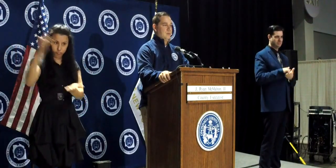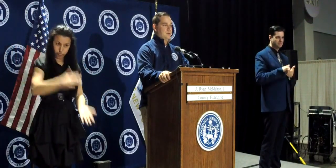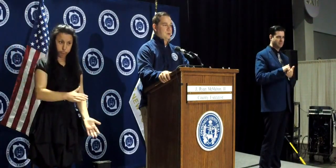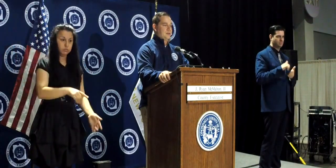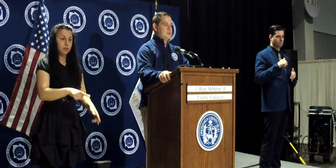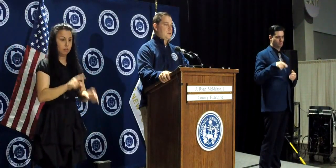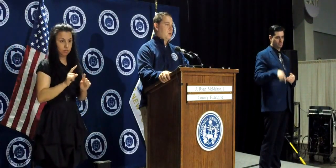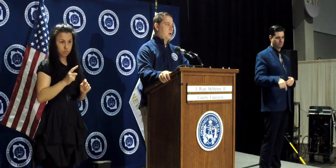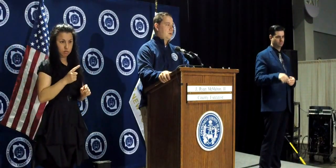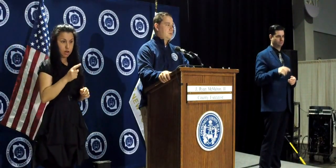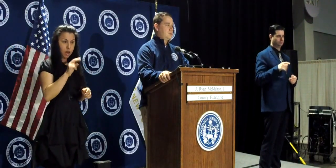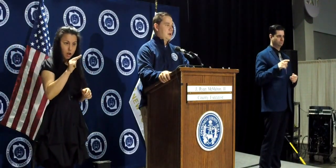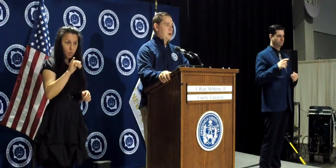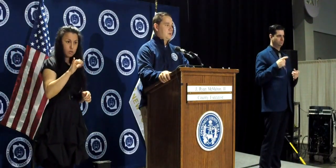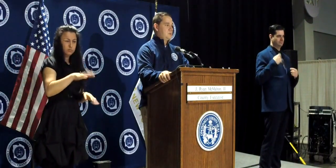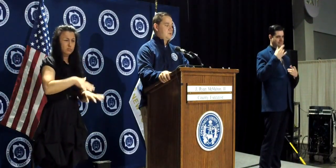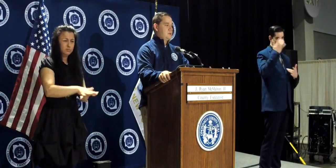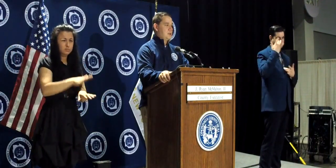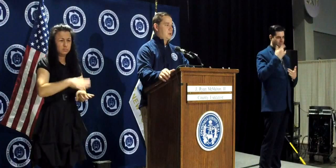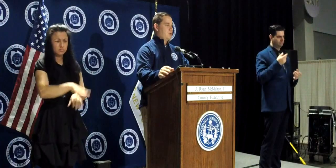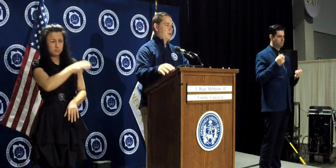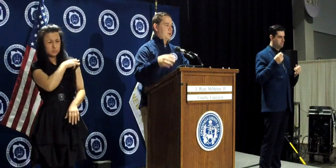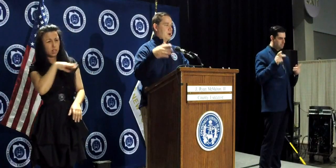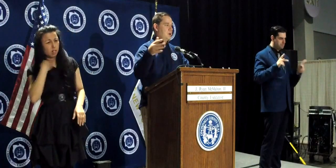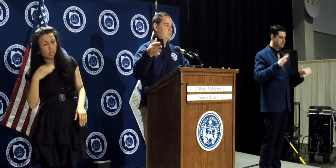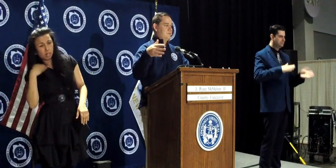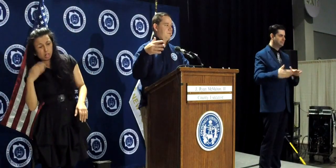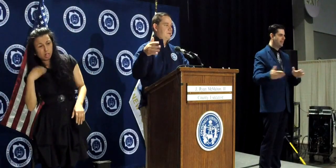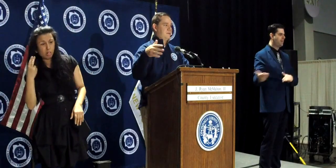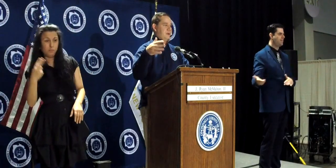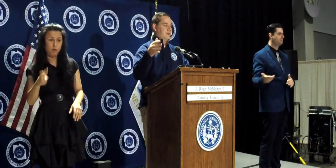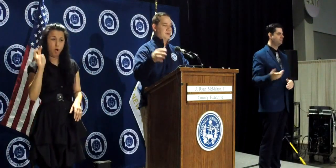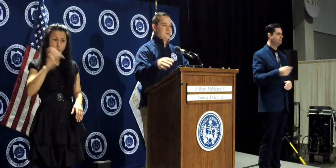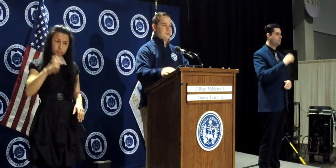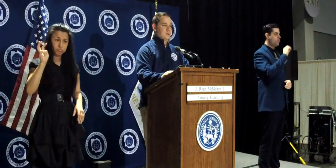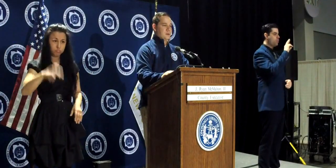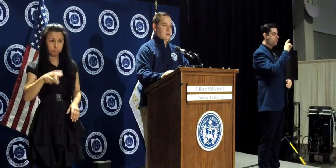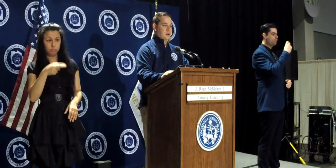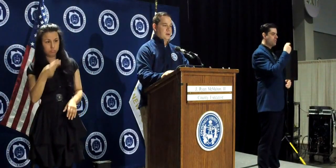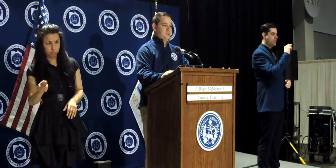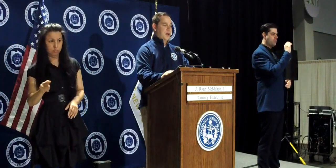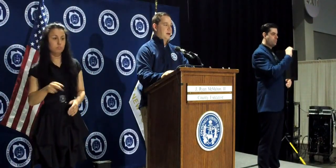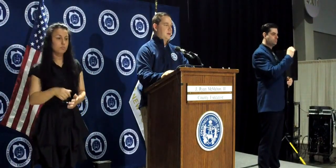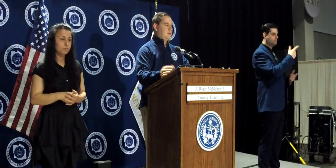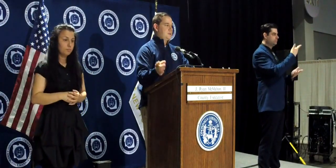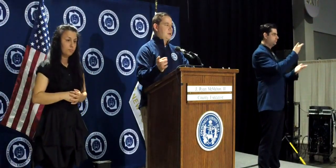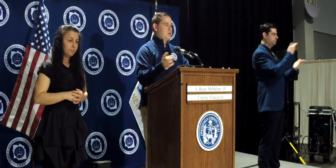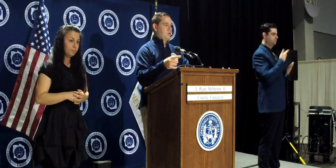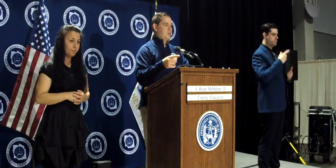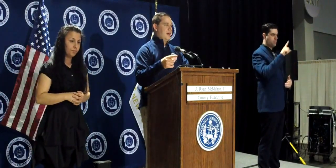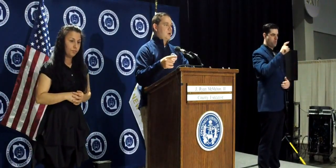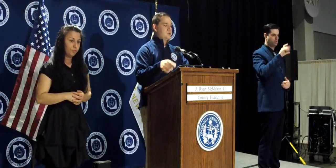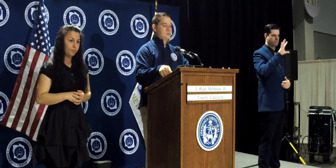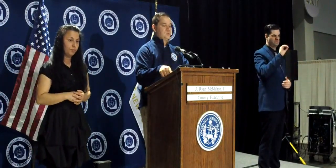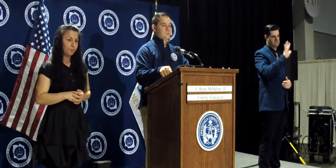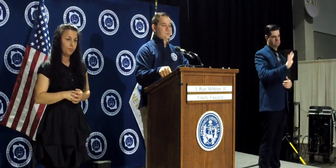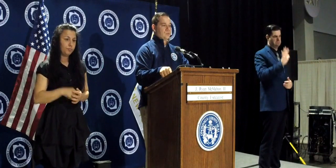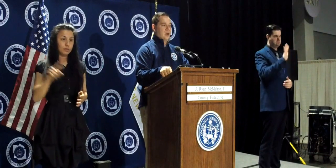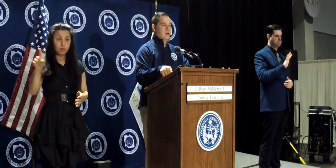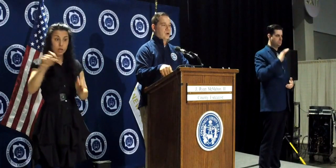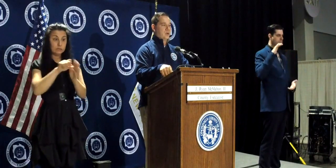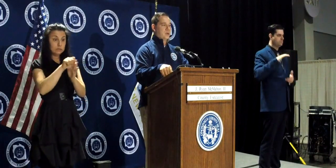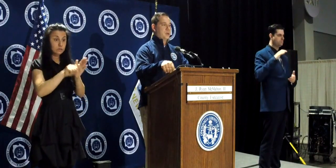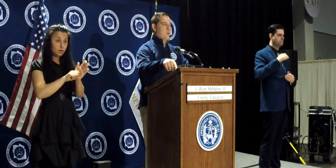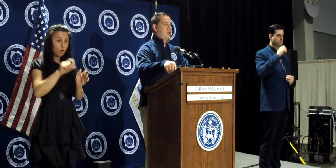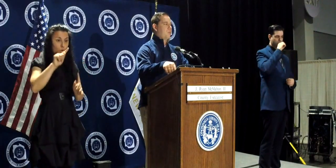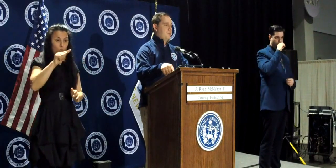So it's great to see Oregon sending over, I think, 150 ventilators. China, I think, was sending over 1,000.